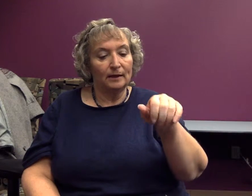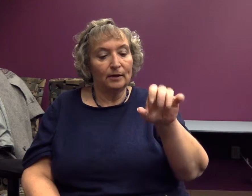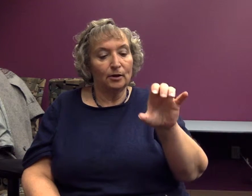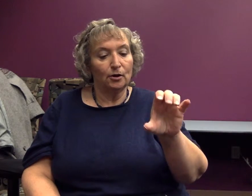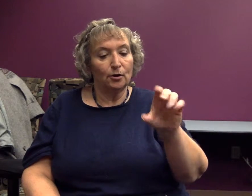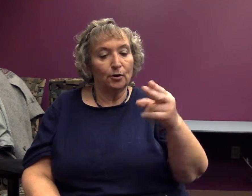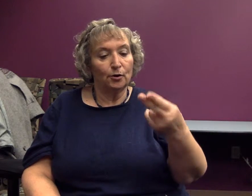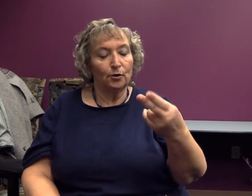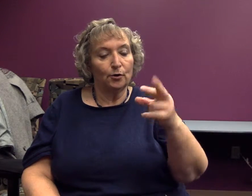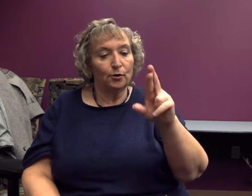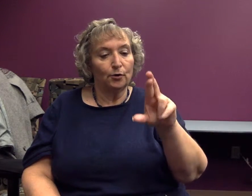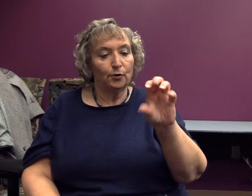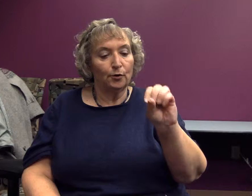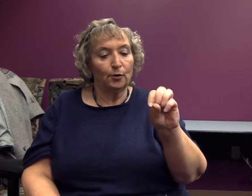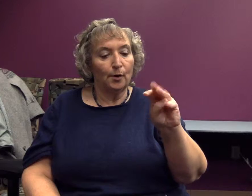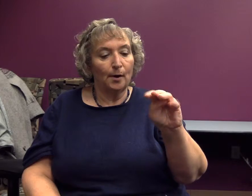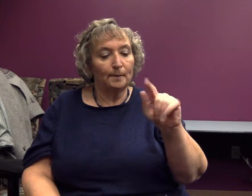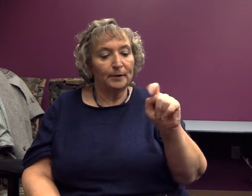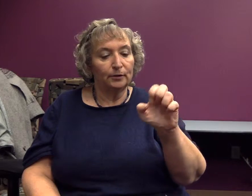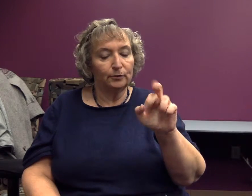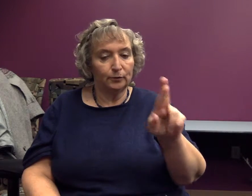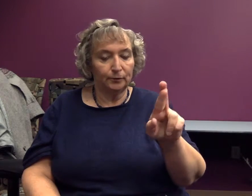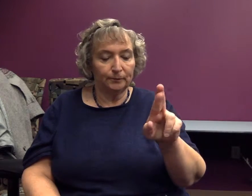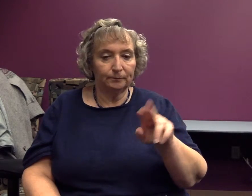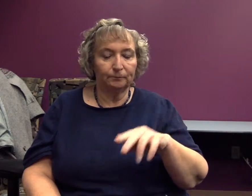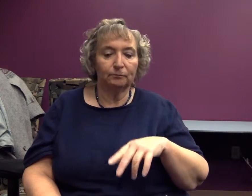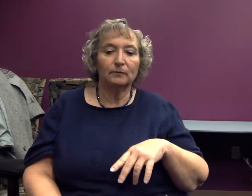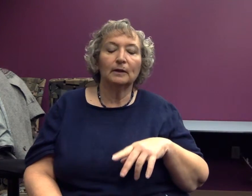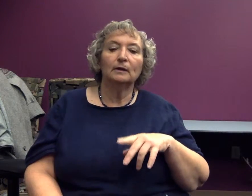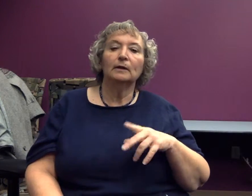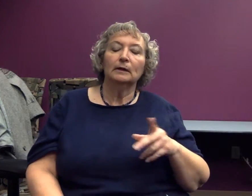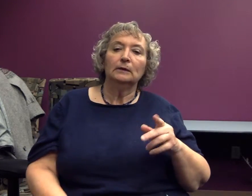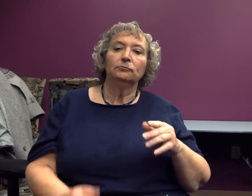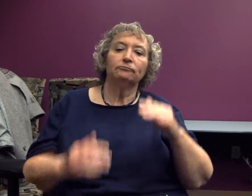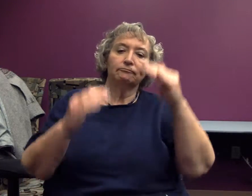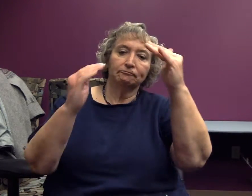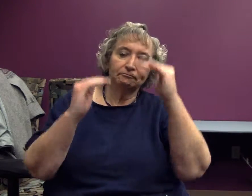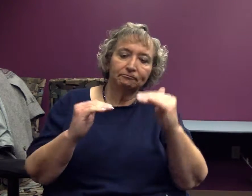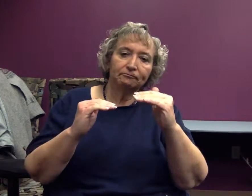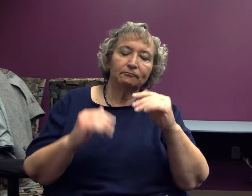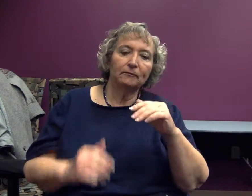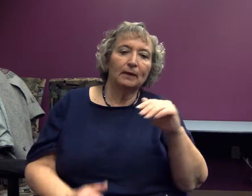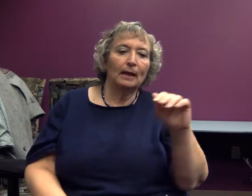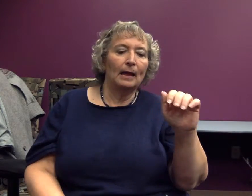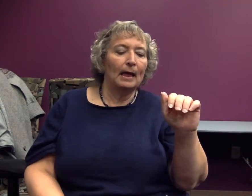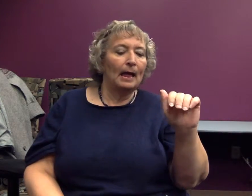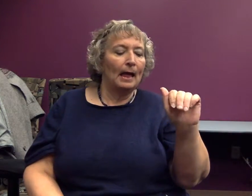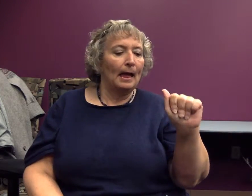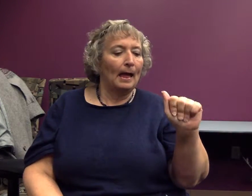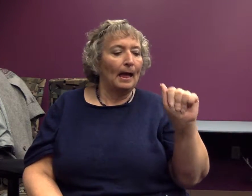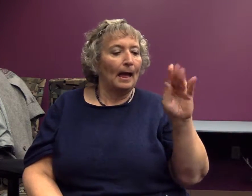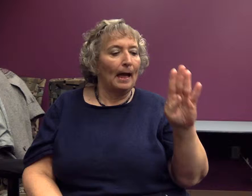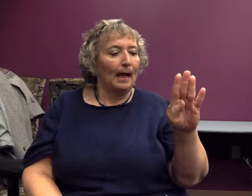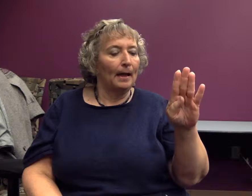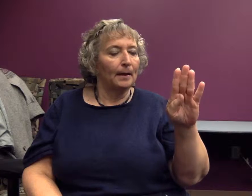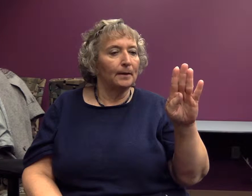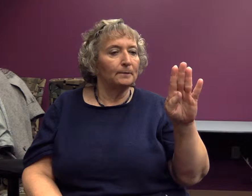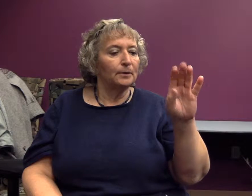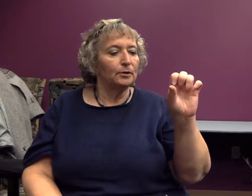Next one, absolute humidity. This is pretty simple. Basically, it's to measure the amount of water vapor that's